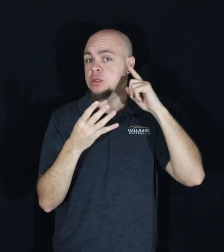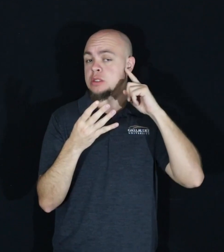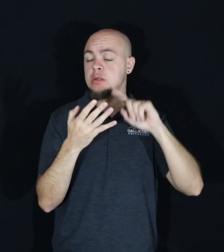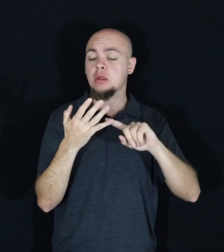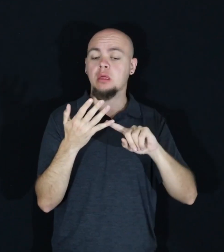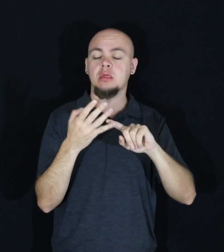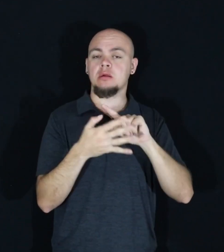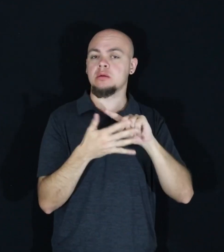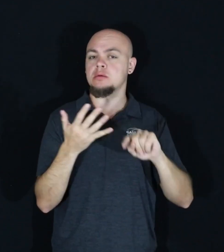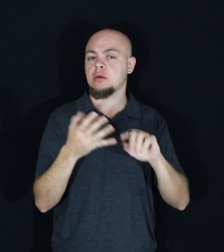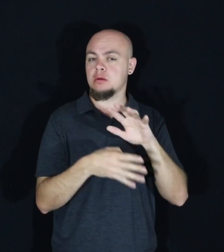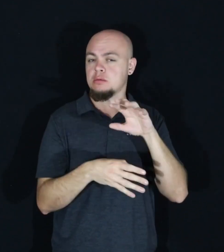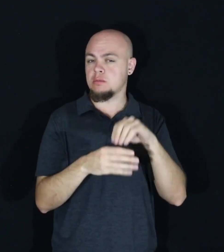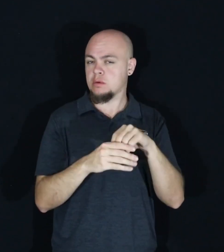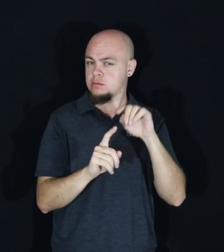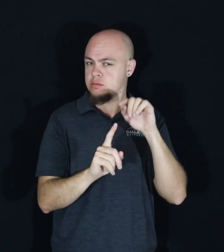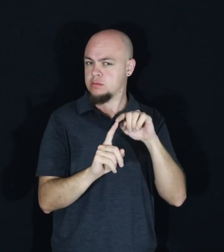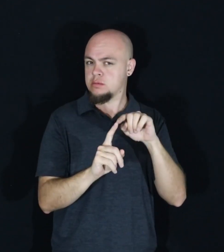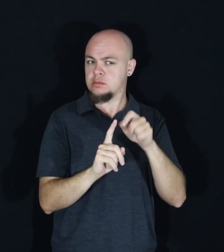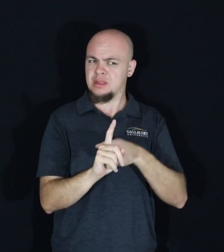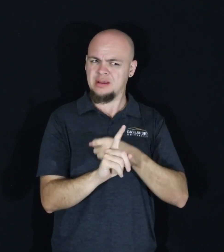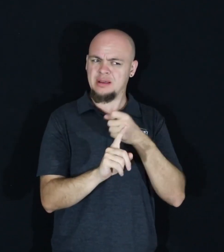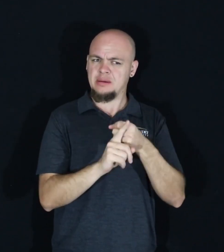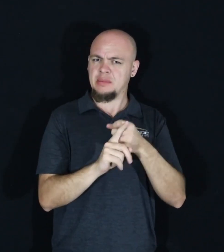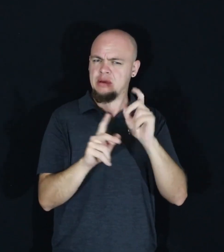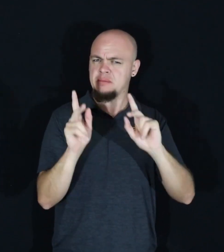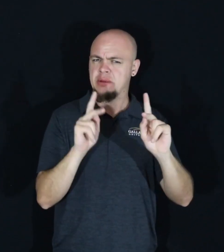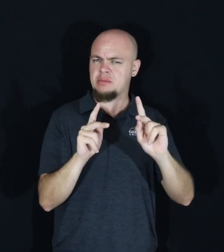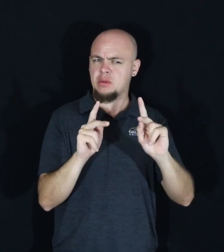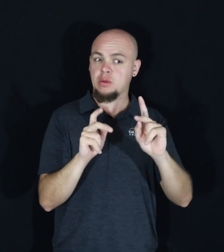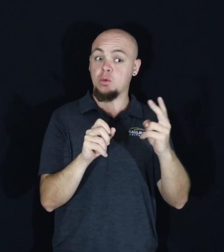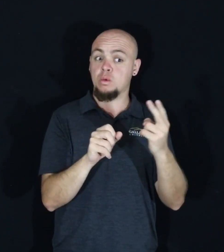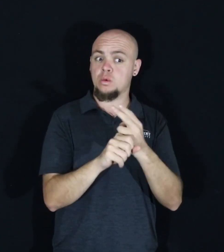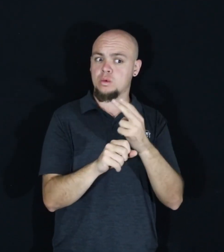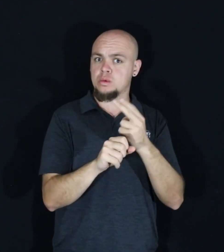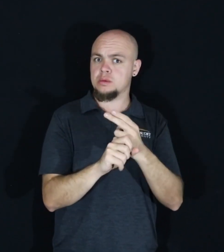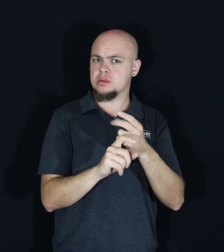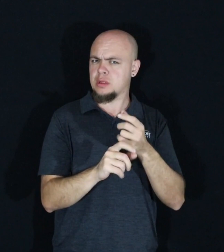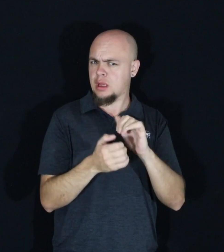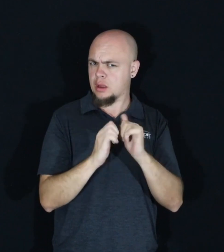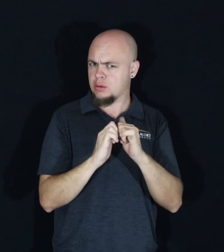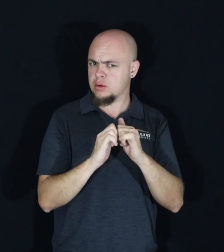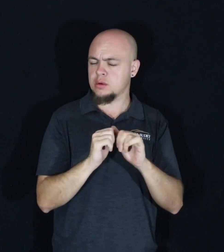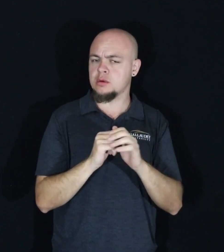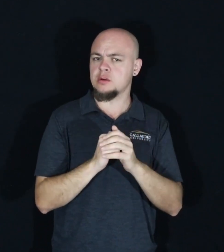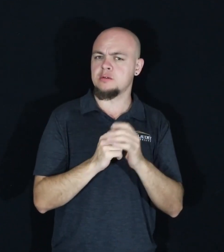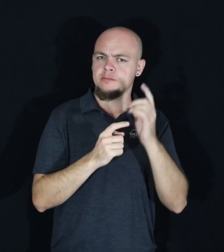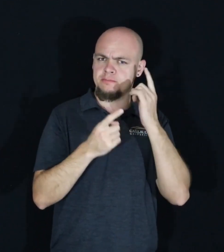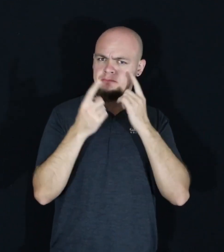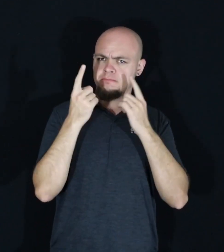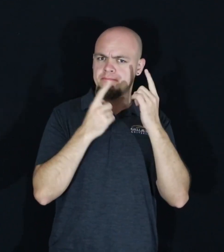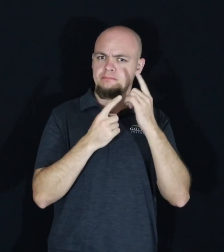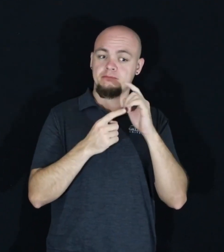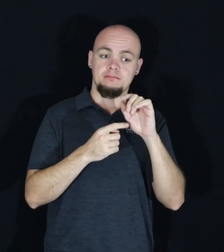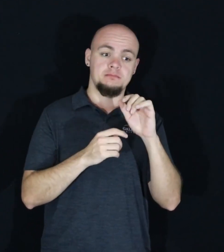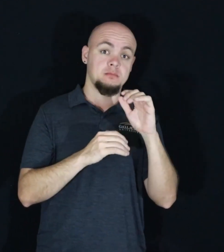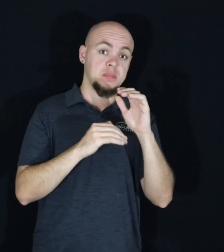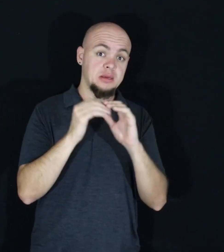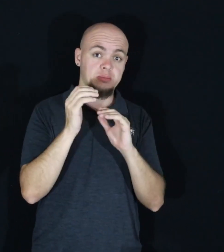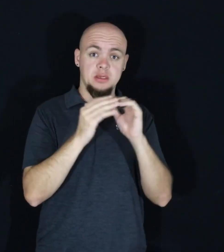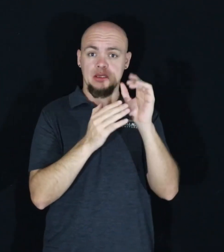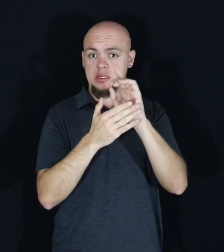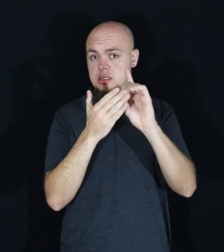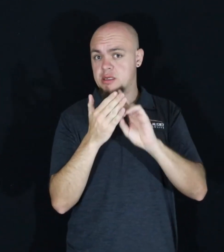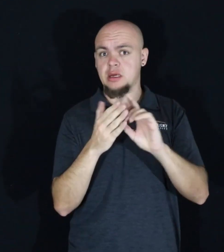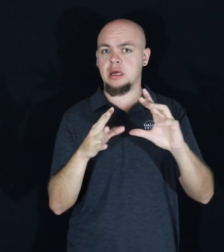But how does this all affect us, the users? And coming to think about it, architecture has always